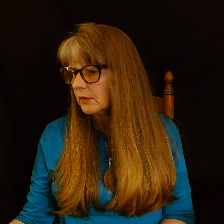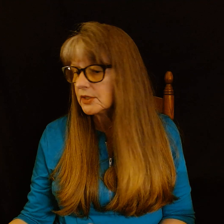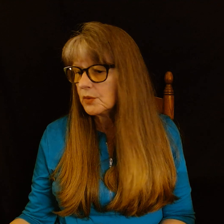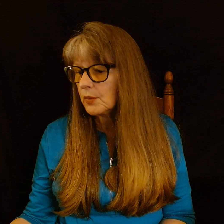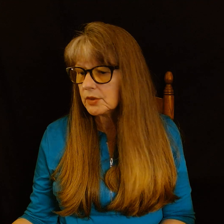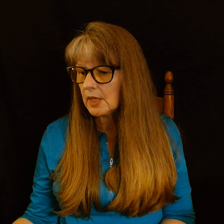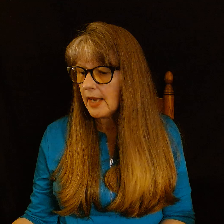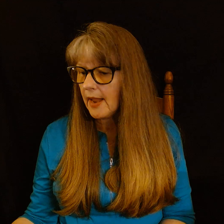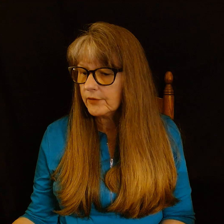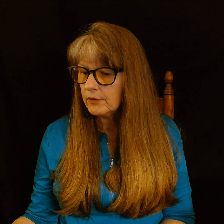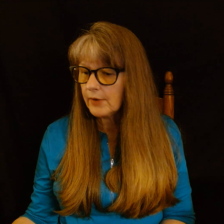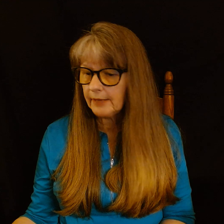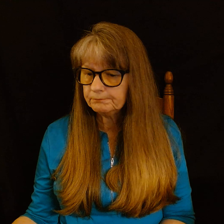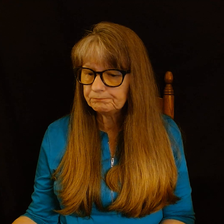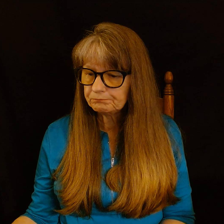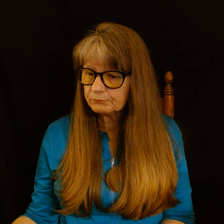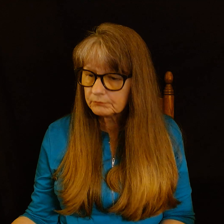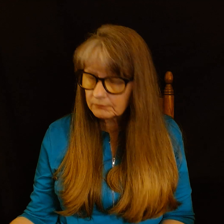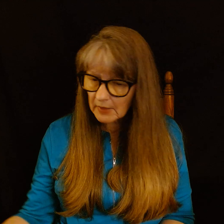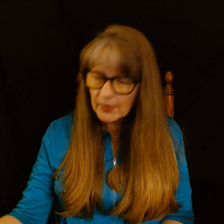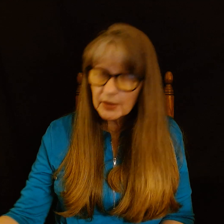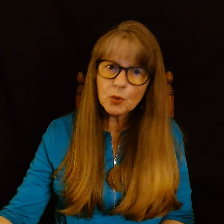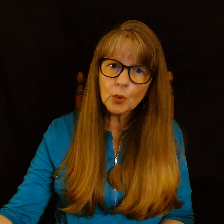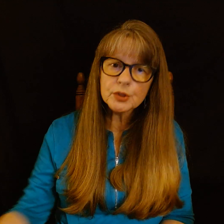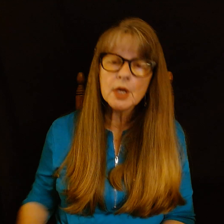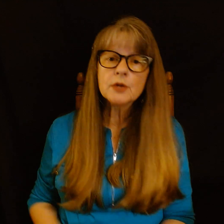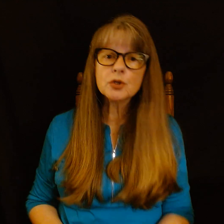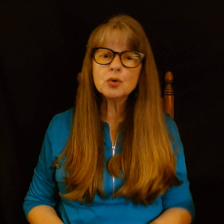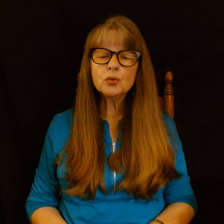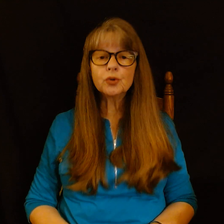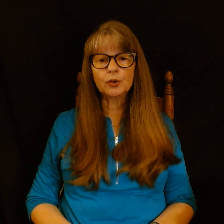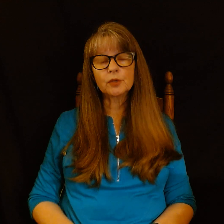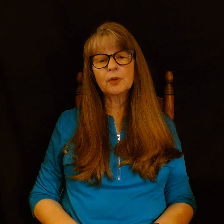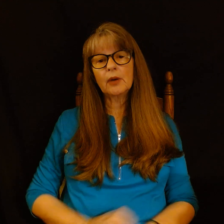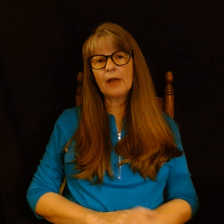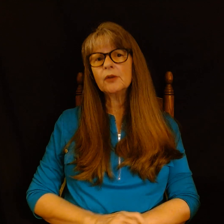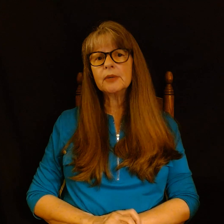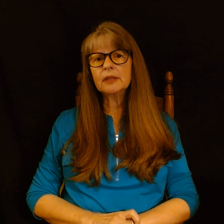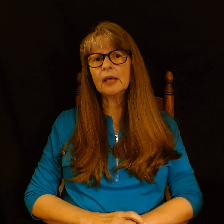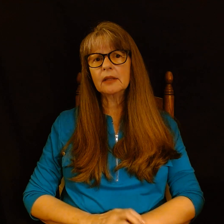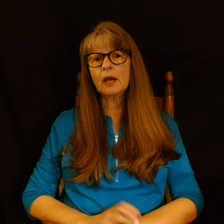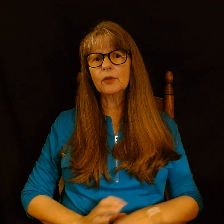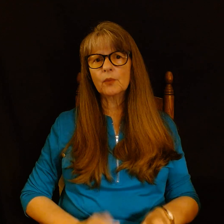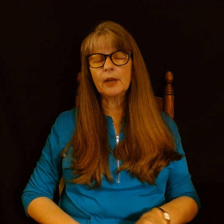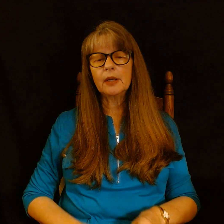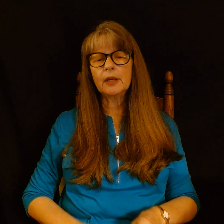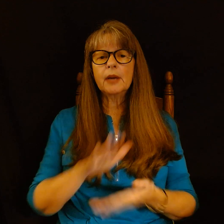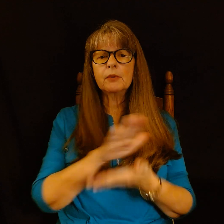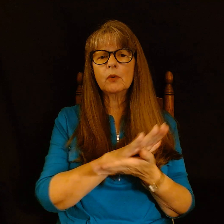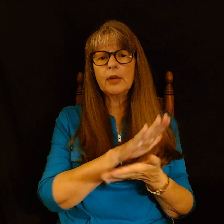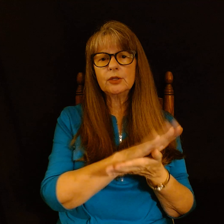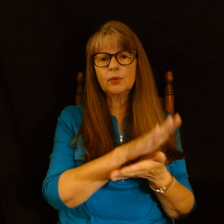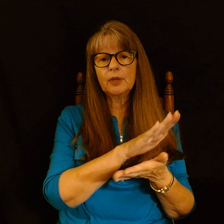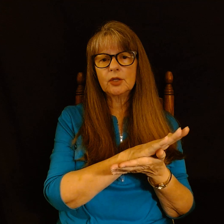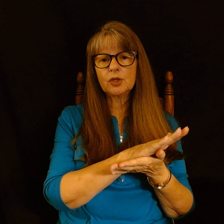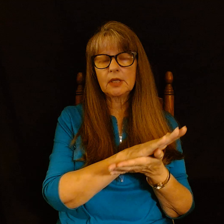what else did I have? Okay. And then, of course, the school nurse. And I think we did that the other one. But I'm going to go ahead and do it again just in case